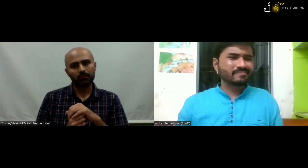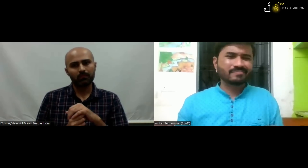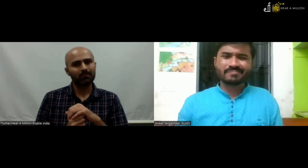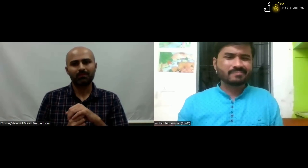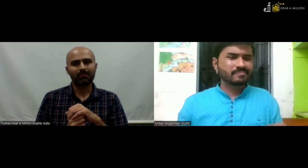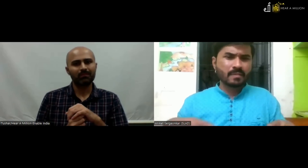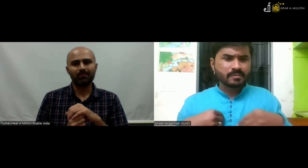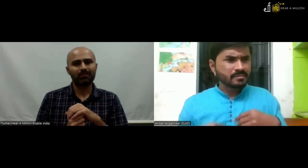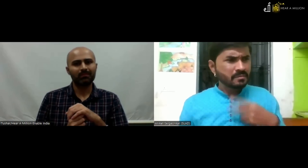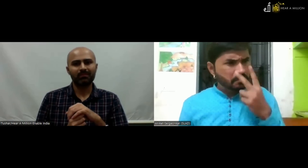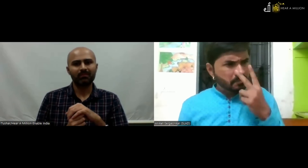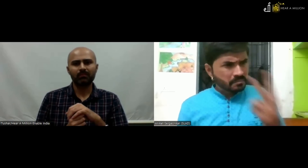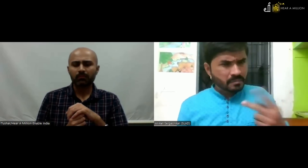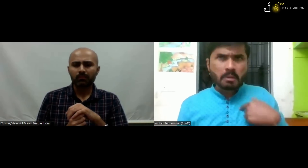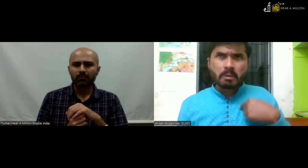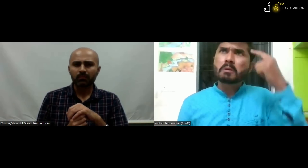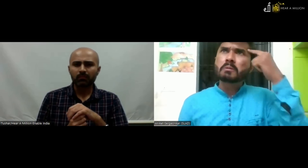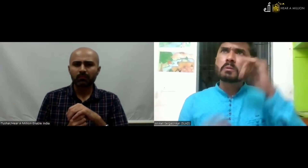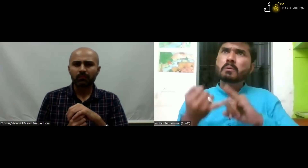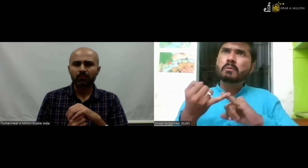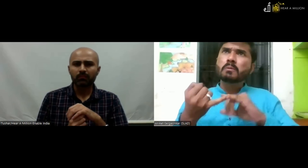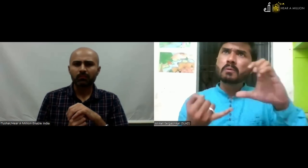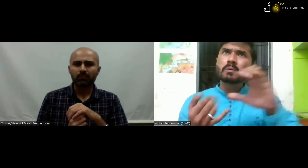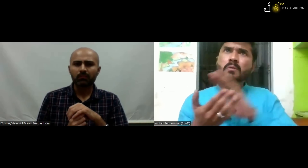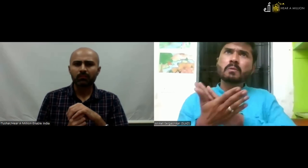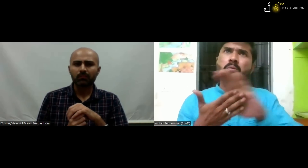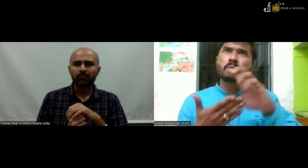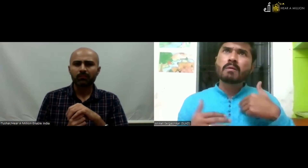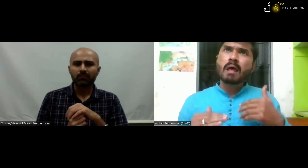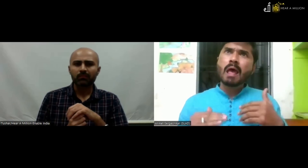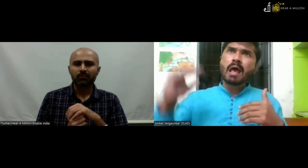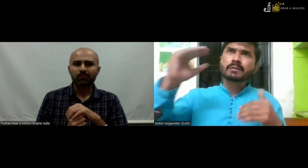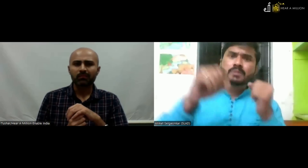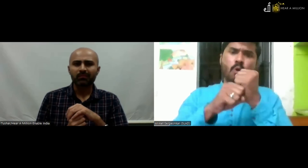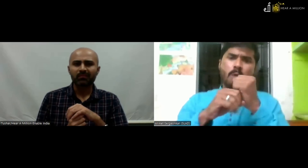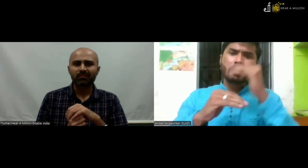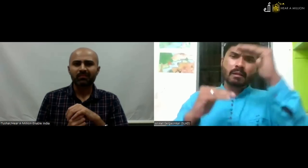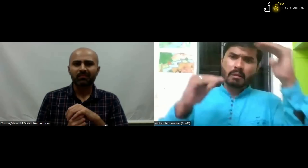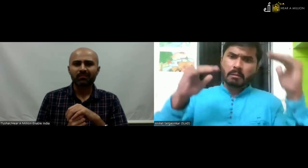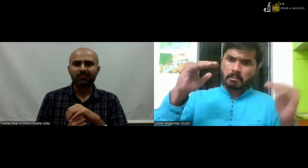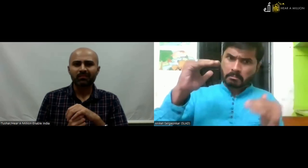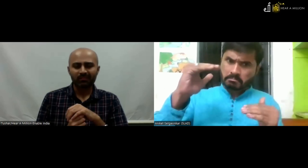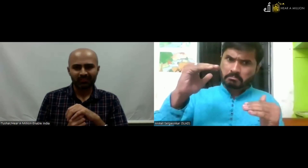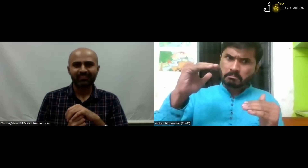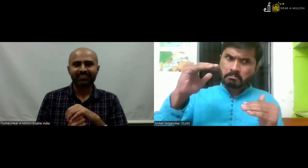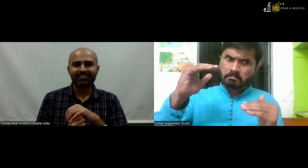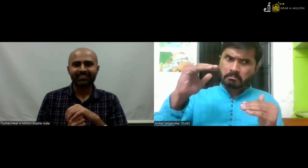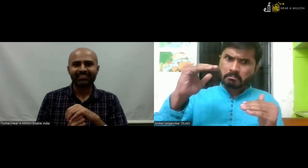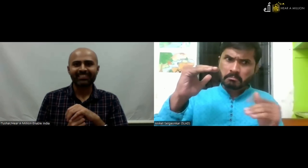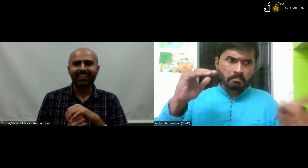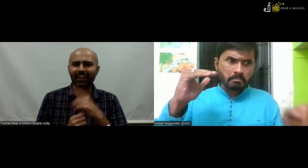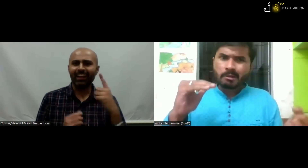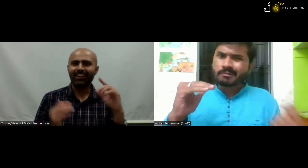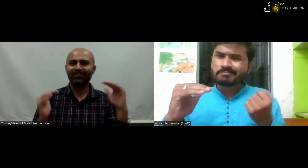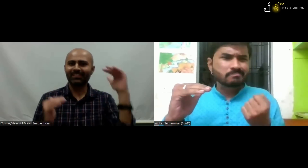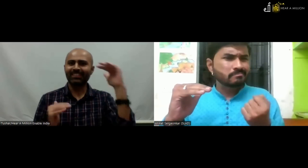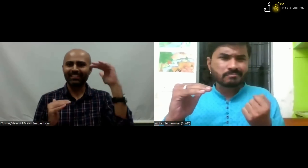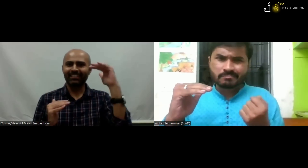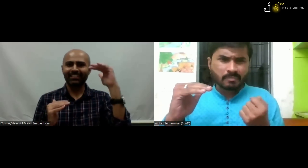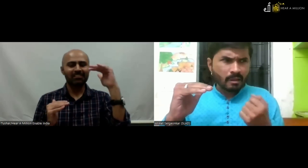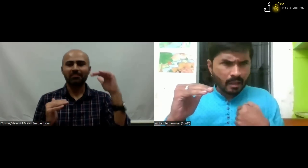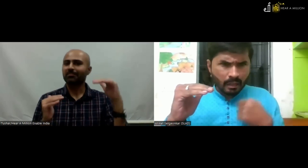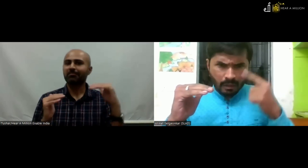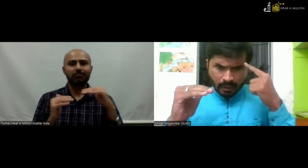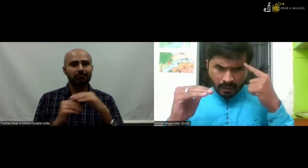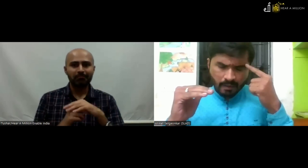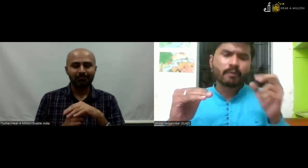government, they said no, will not accept it. So we thought that how we should go,